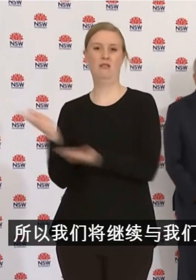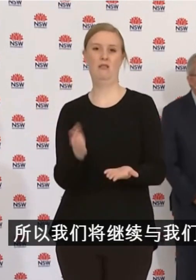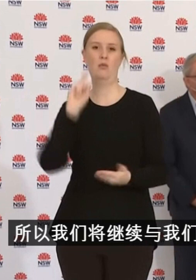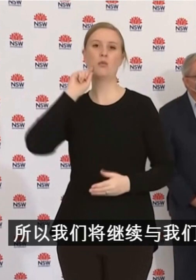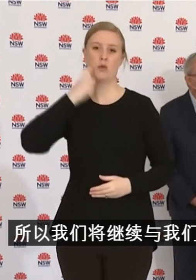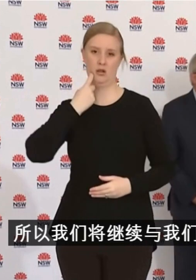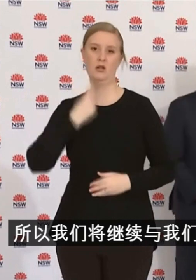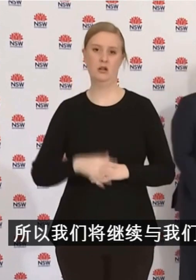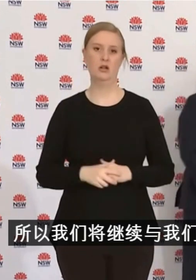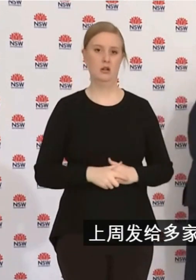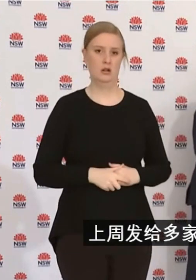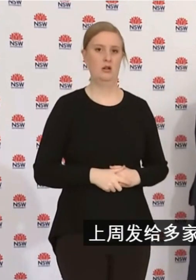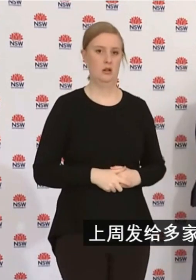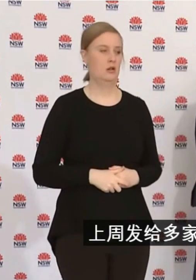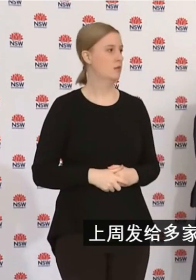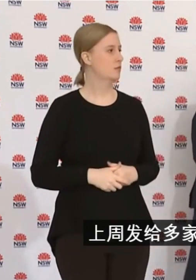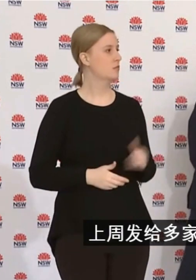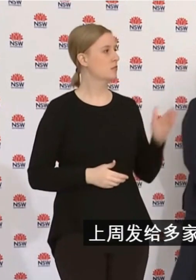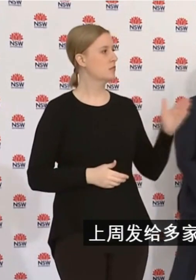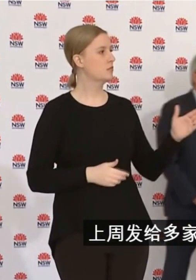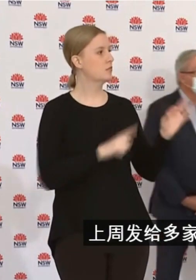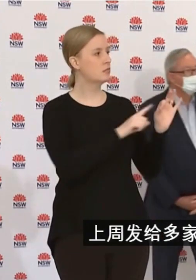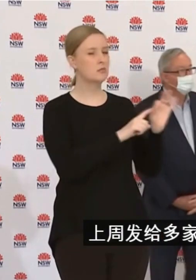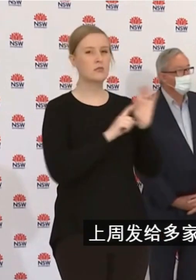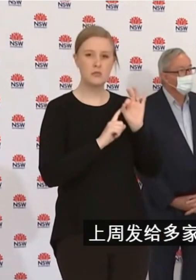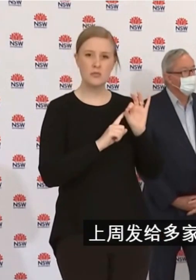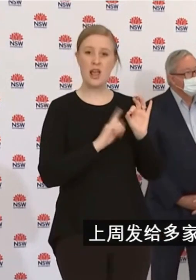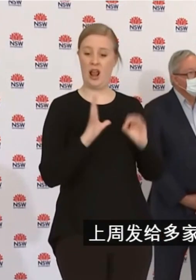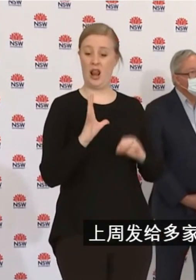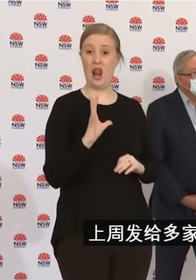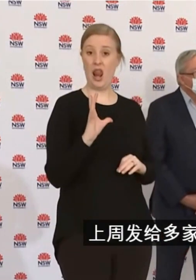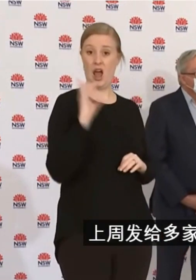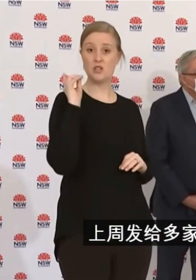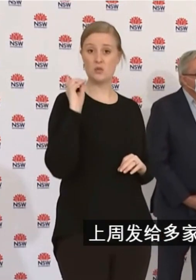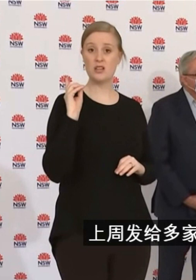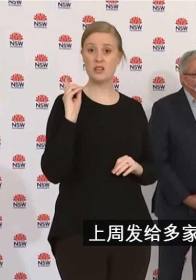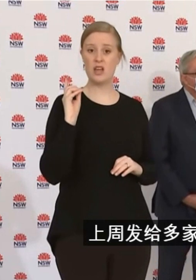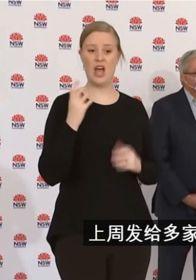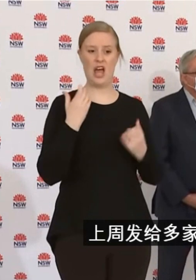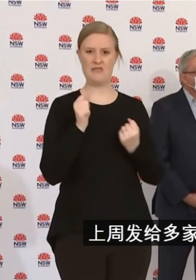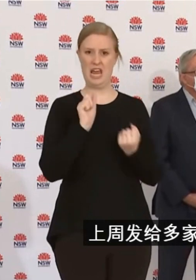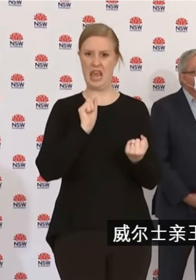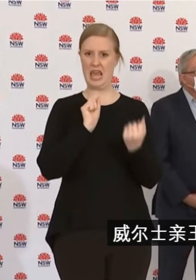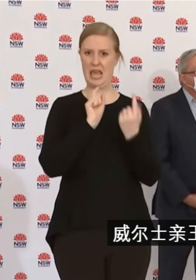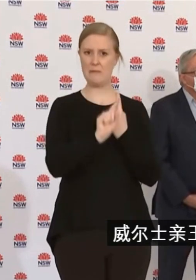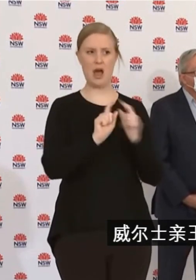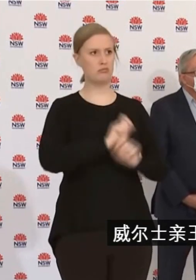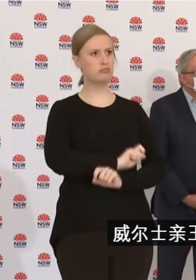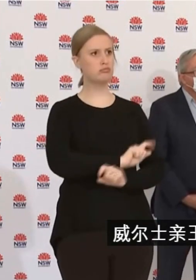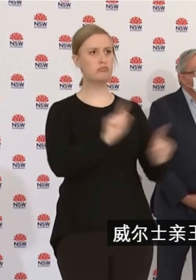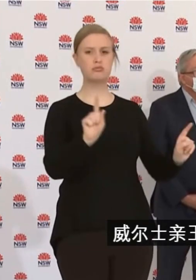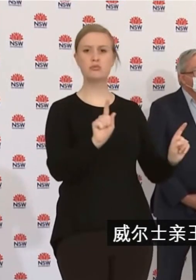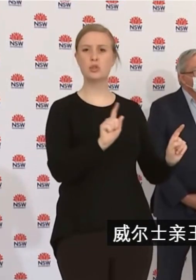Dr. Murphy, emails circulated last week to a number of hospitals showed that Prince of